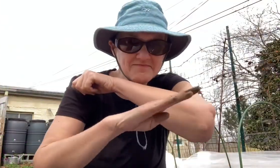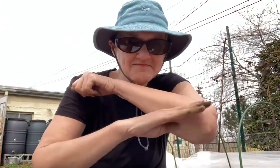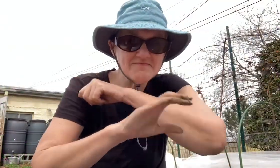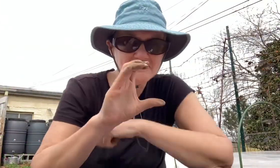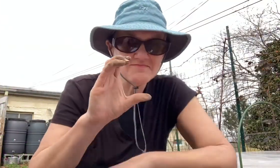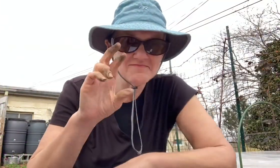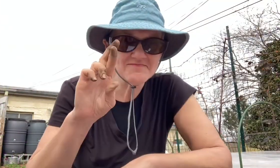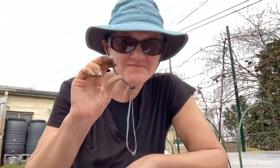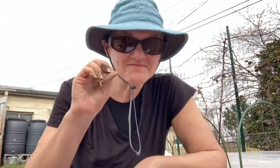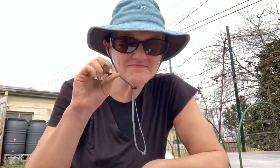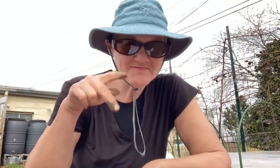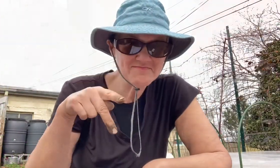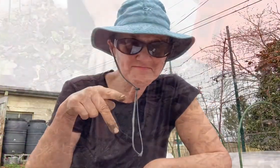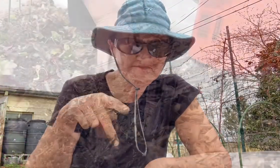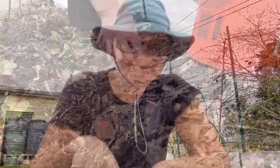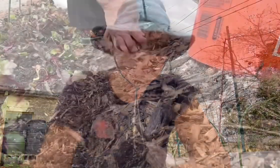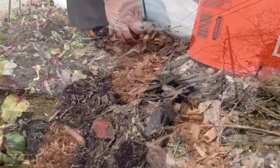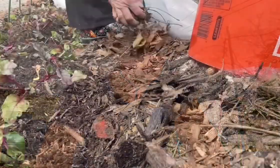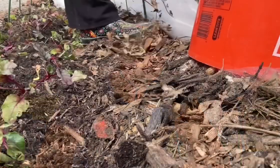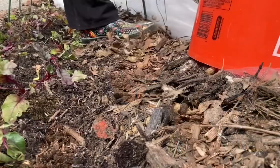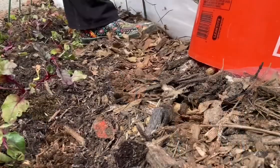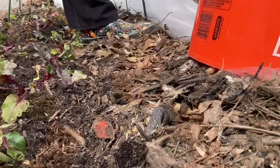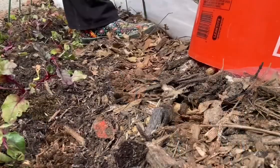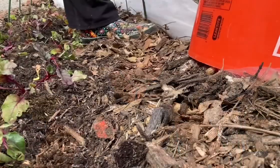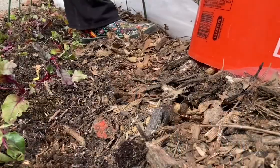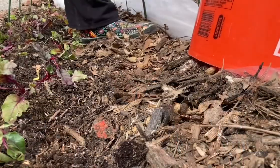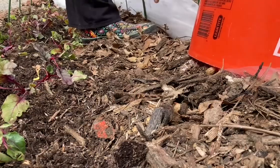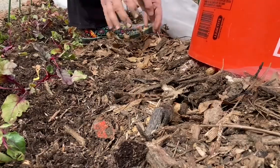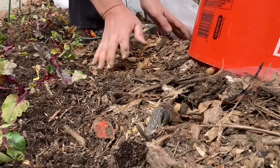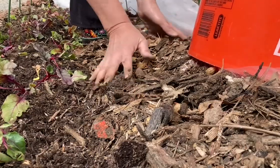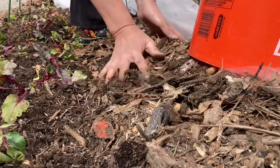I'll also grow a fall crop of beets.